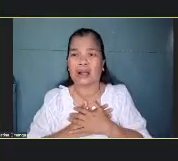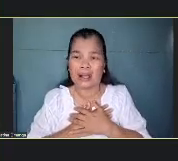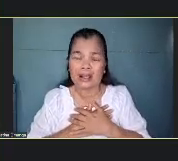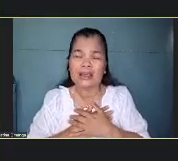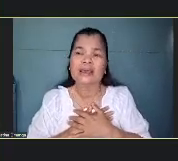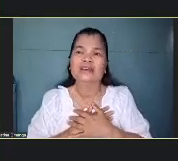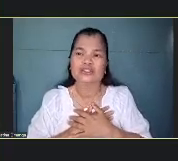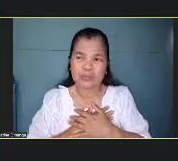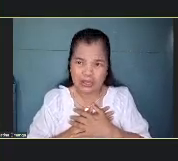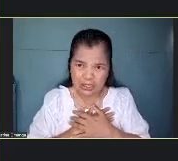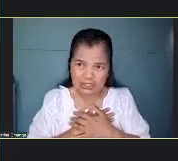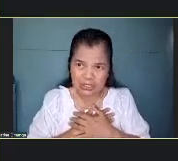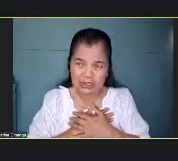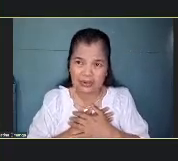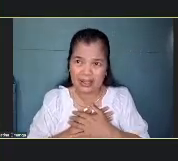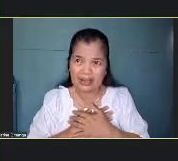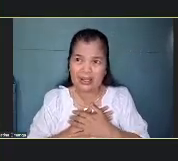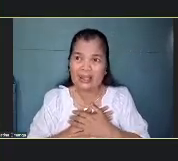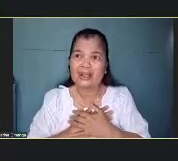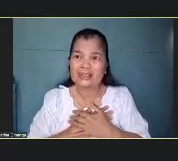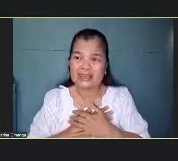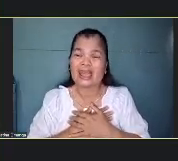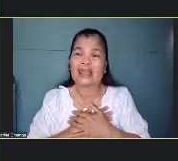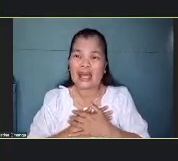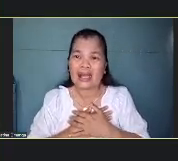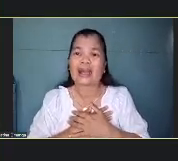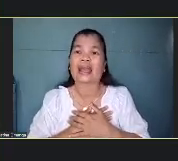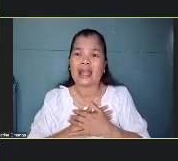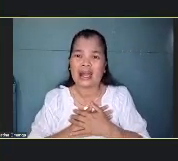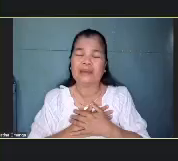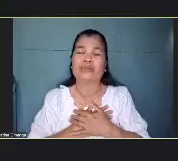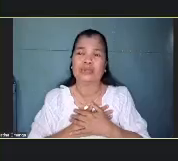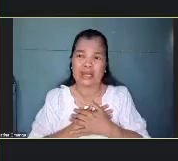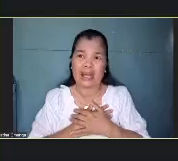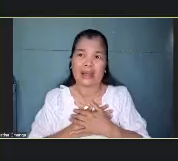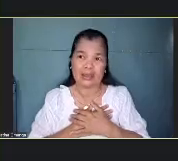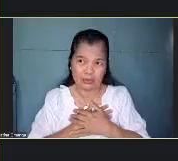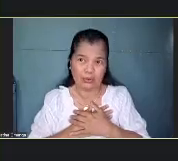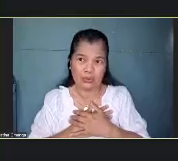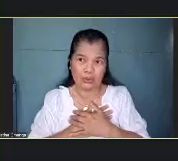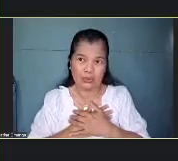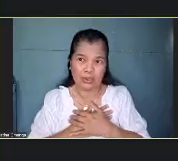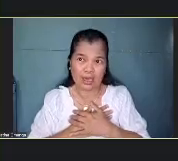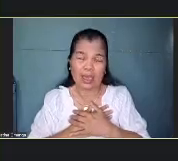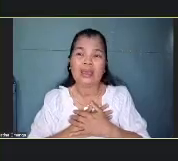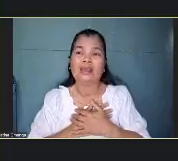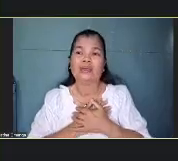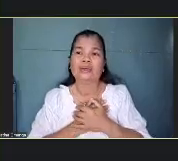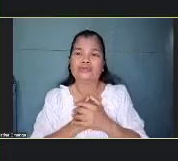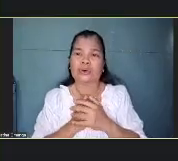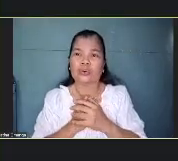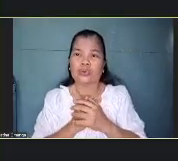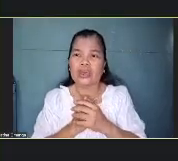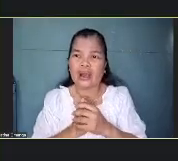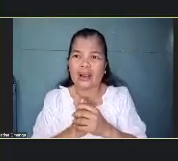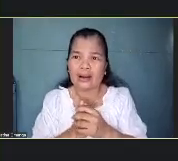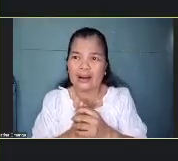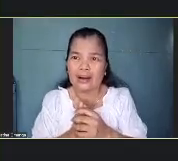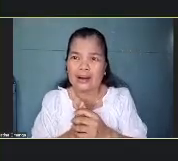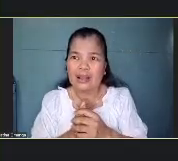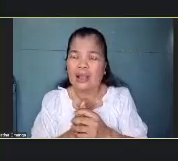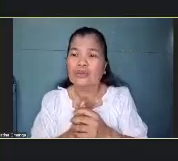sa mga special children kasi kailangan po nila kayo. Okay? So